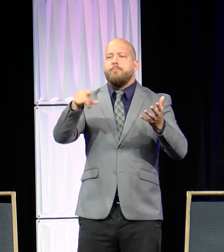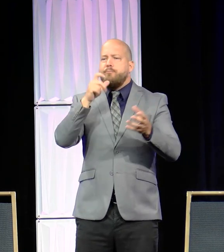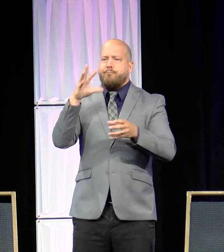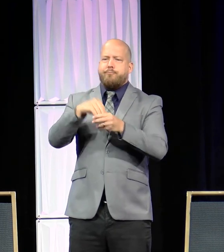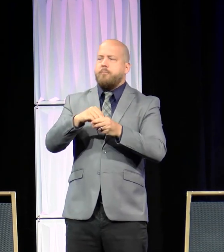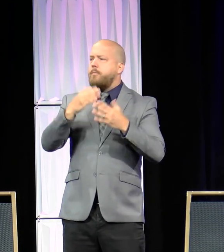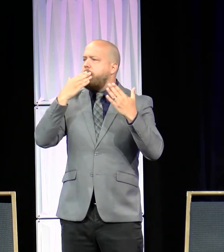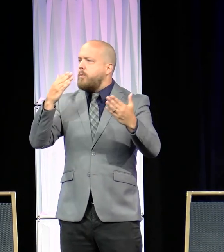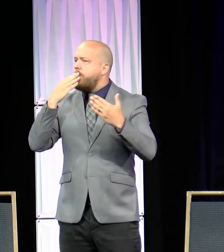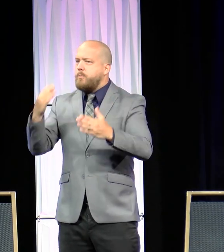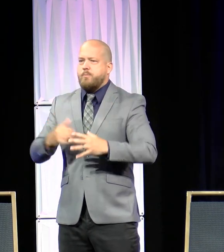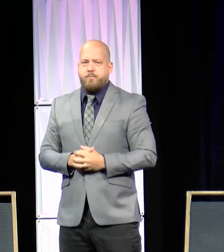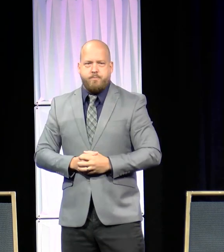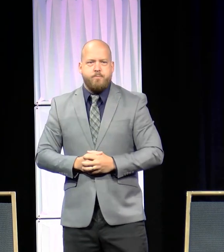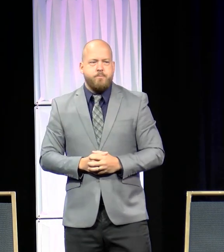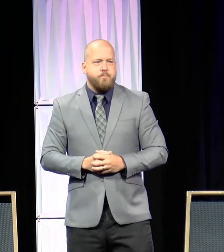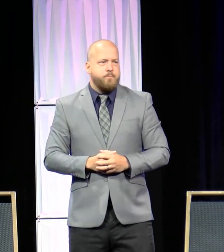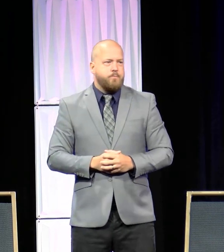Thank you.